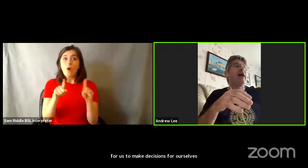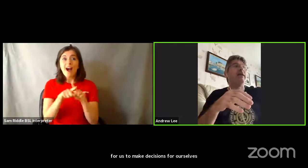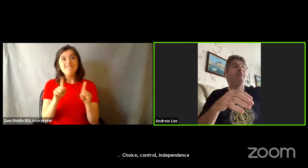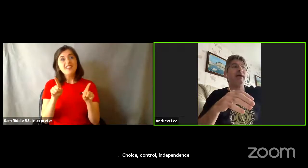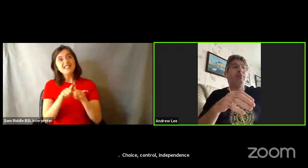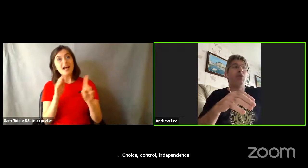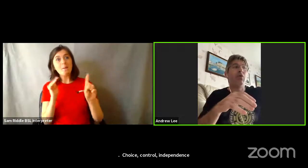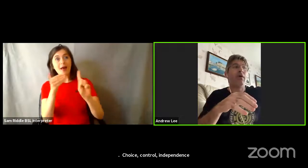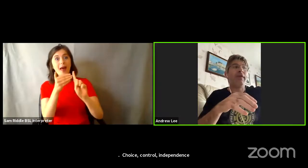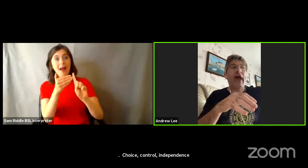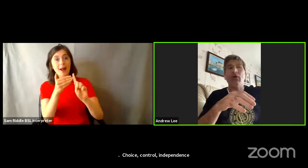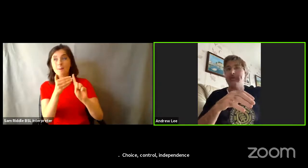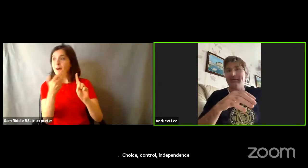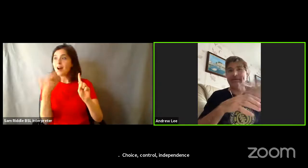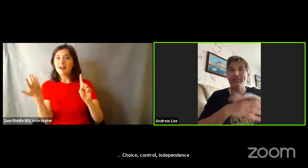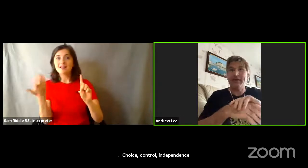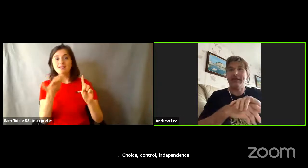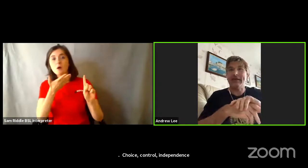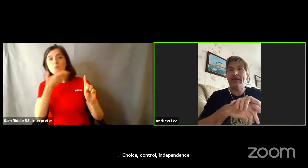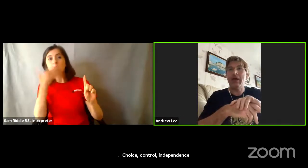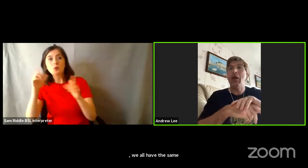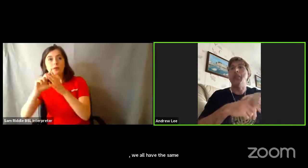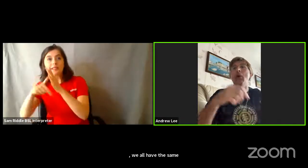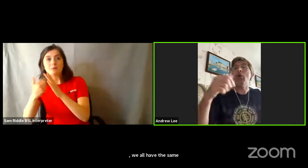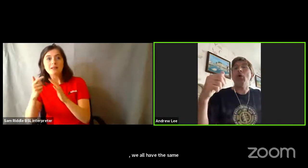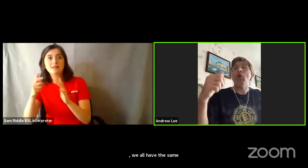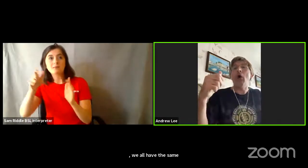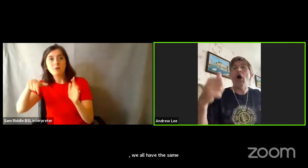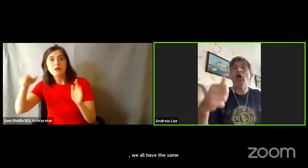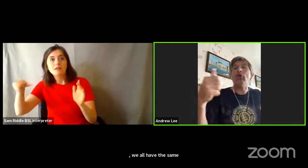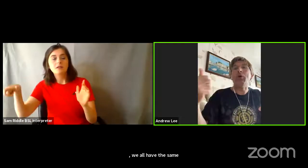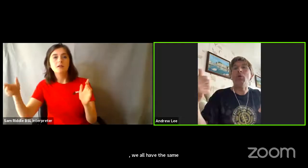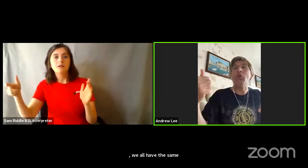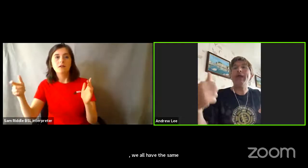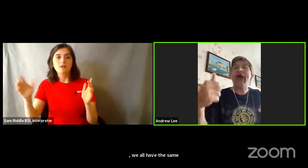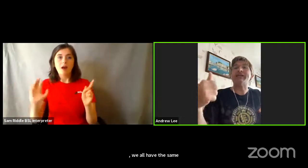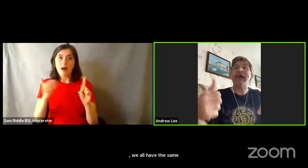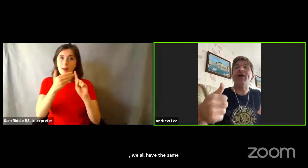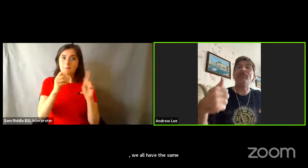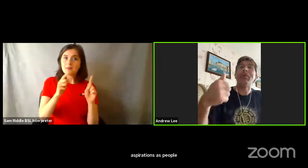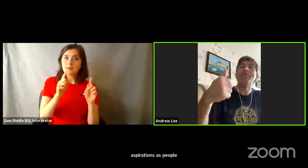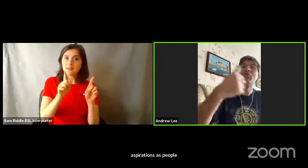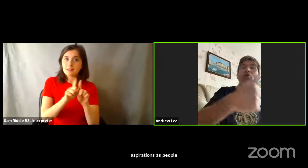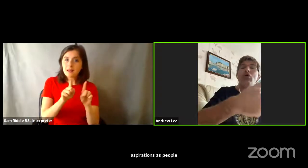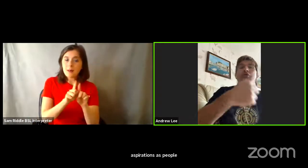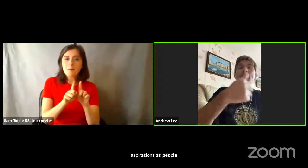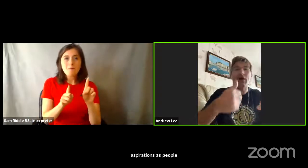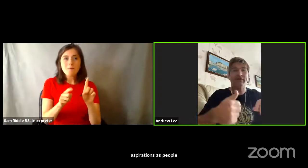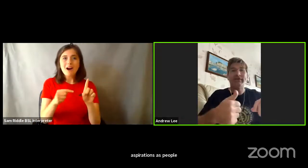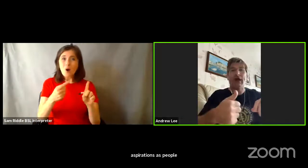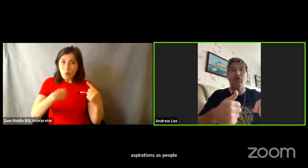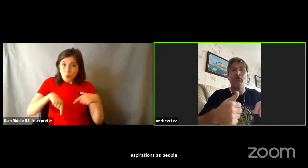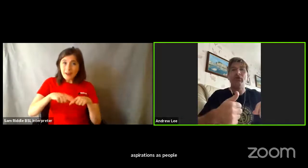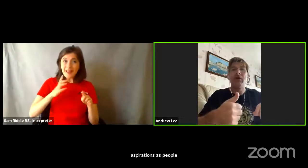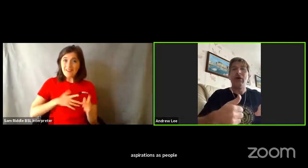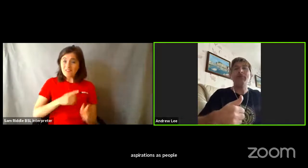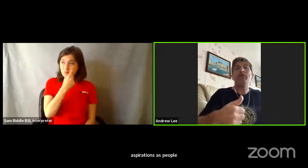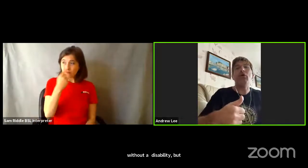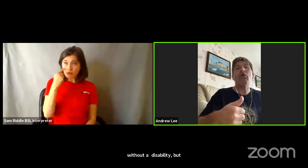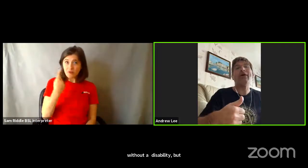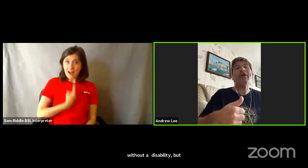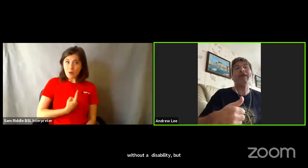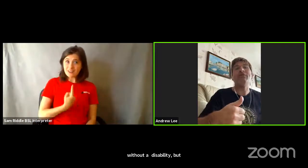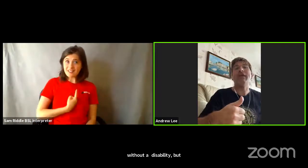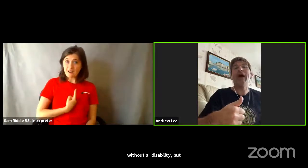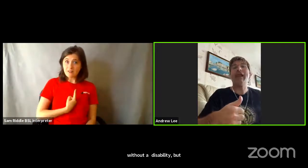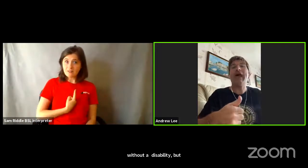aspirations as people without a disability, but we actually have to prove ourselves